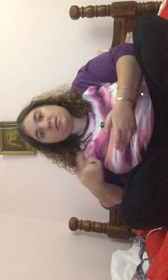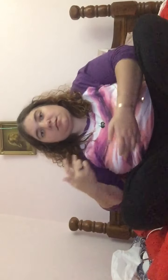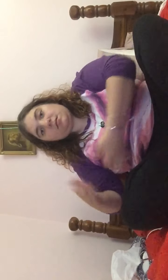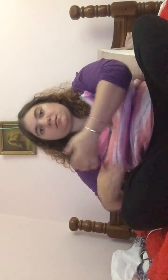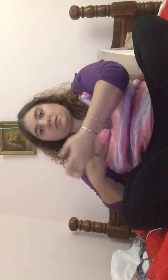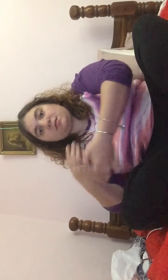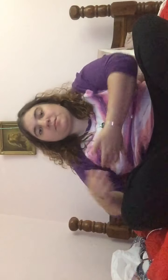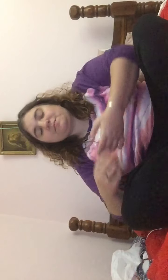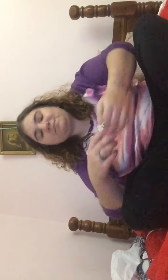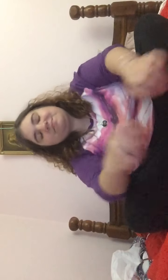Oh,